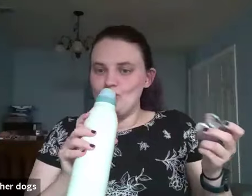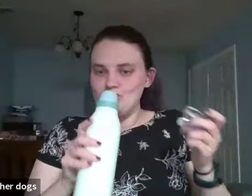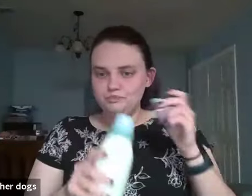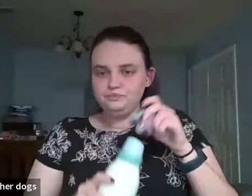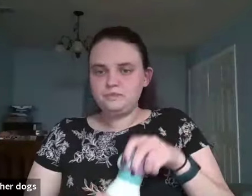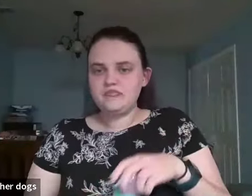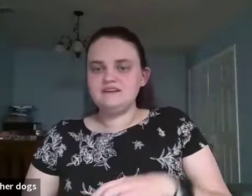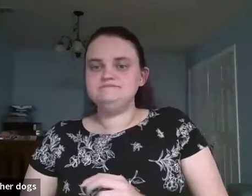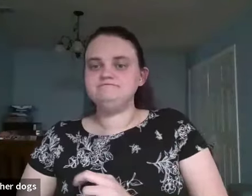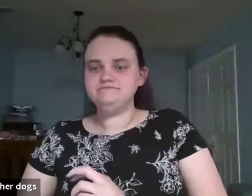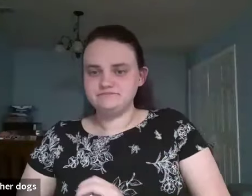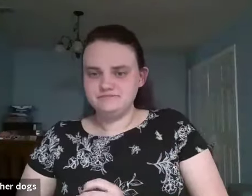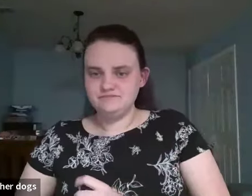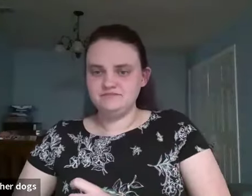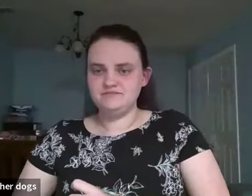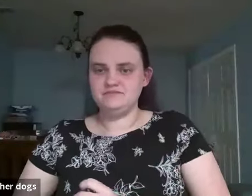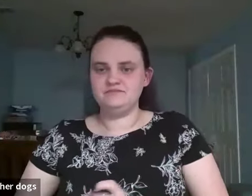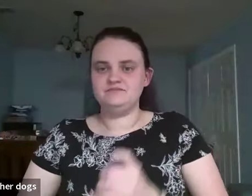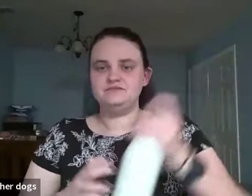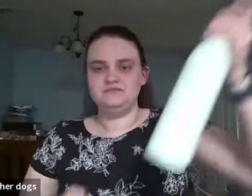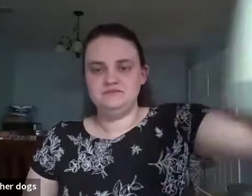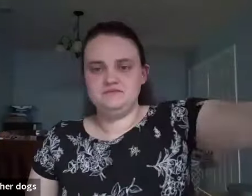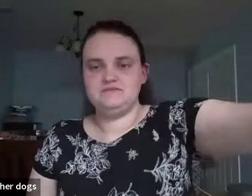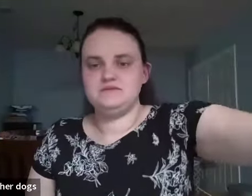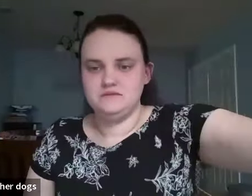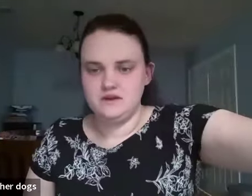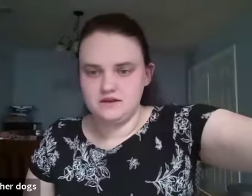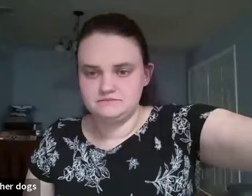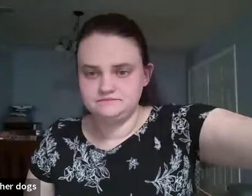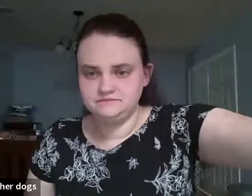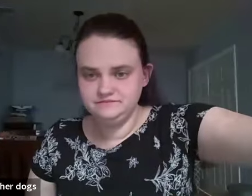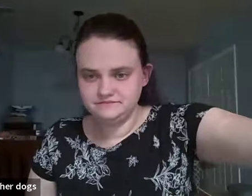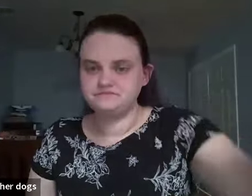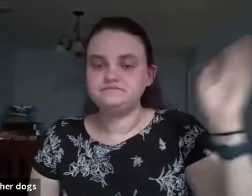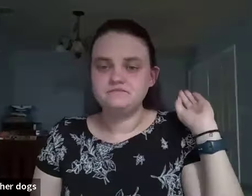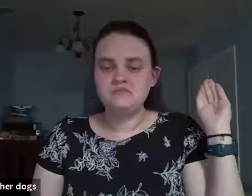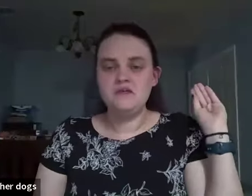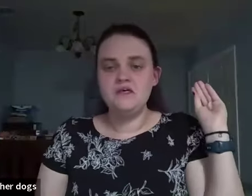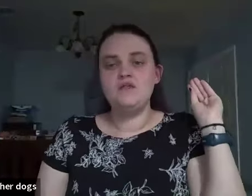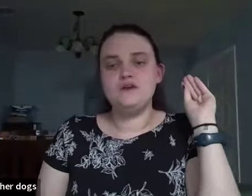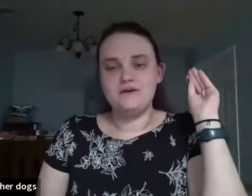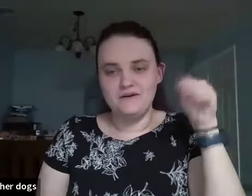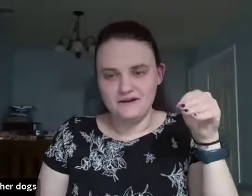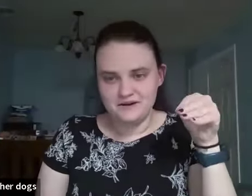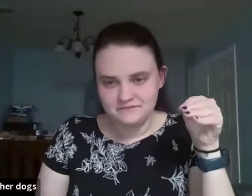Okay. There are.